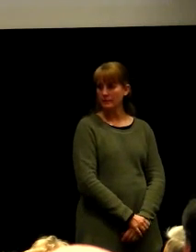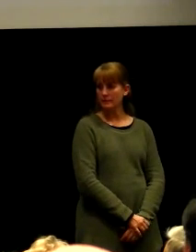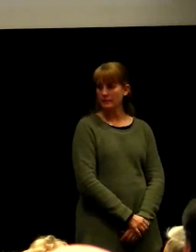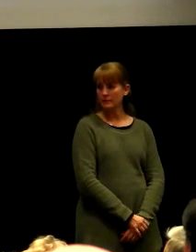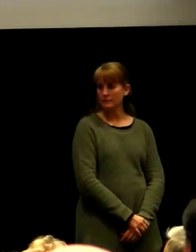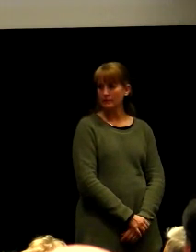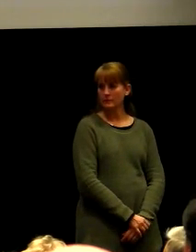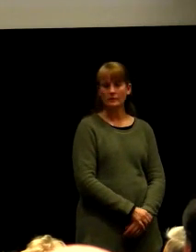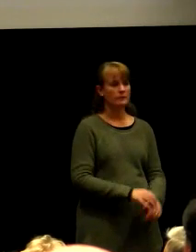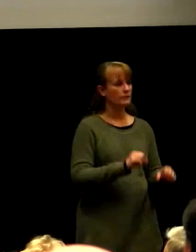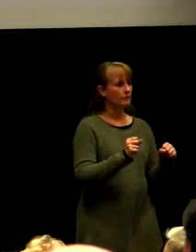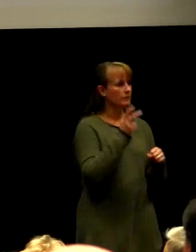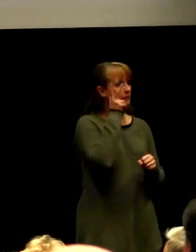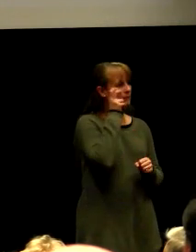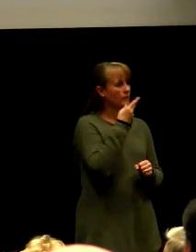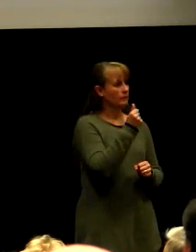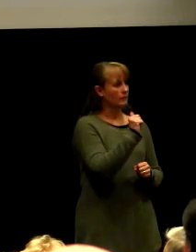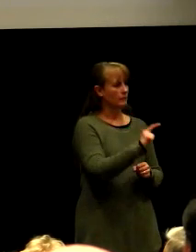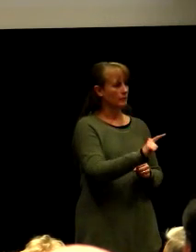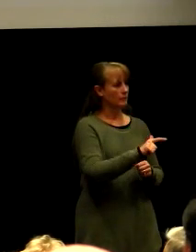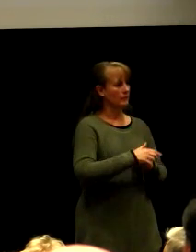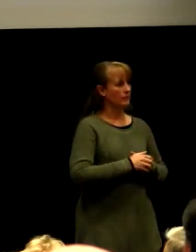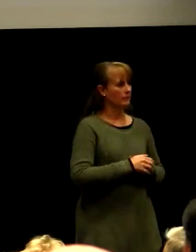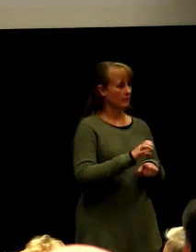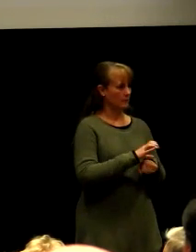and let you hear HAL.